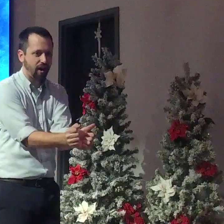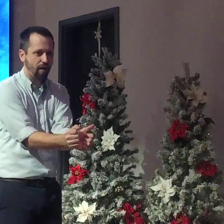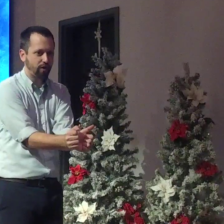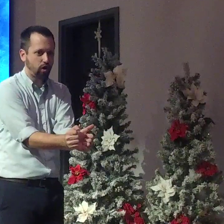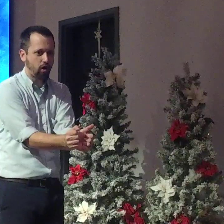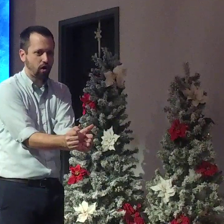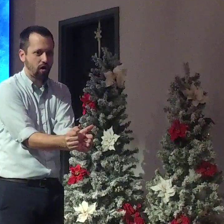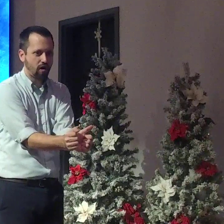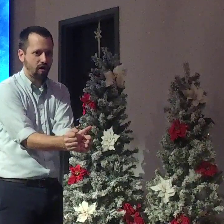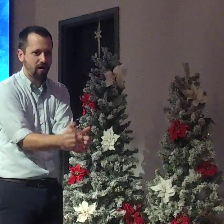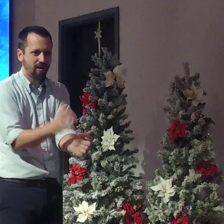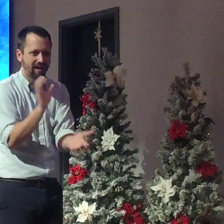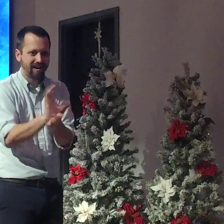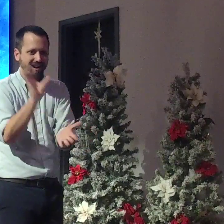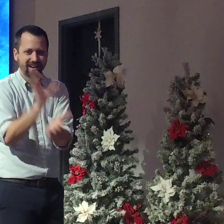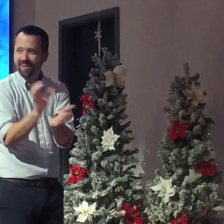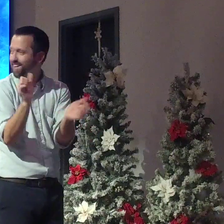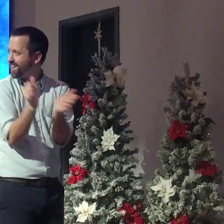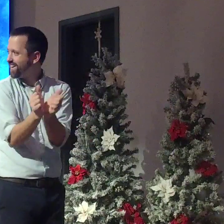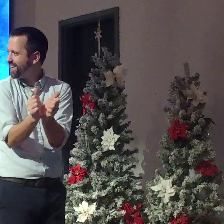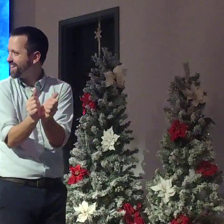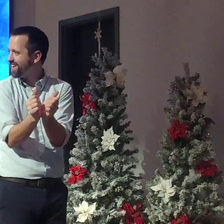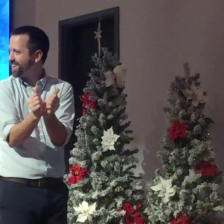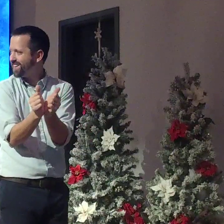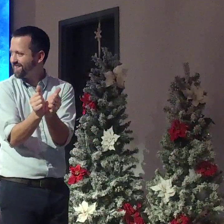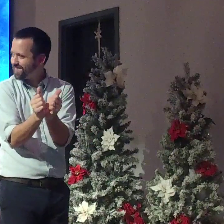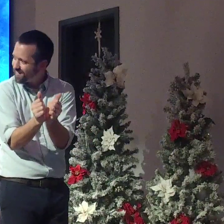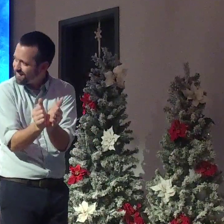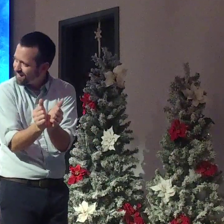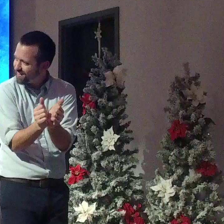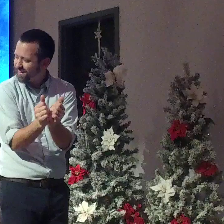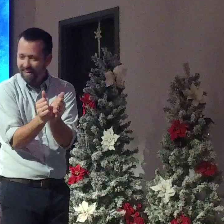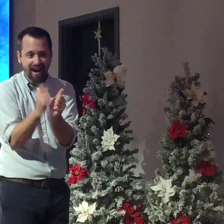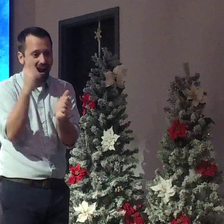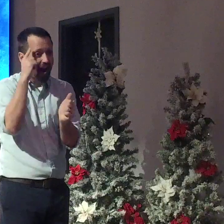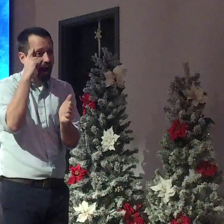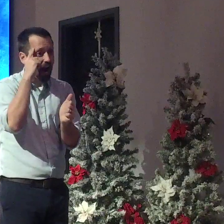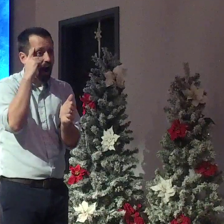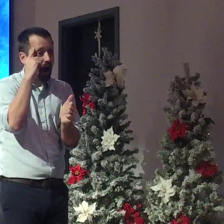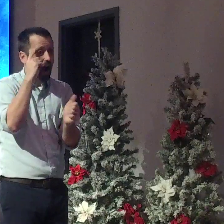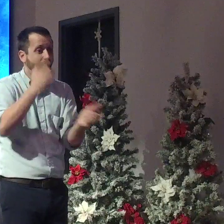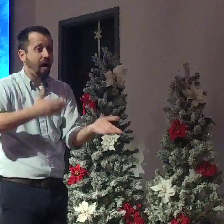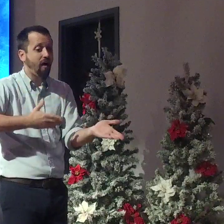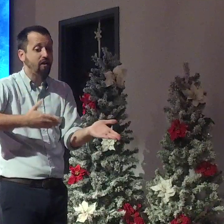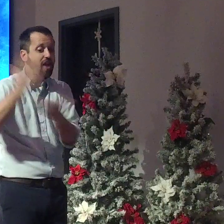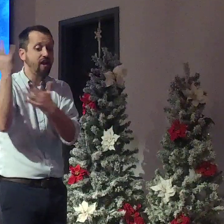security. And here I go. I'm the first one. I go through security.